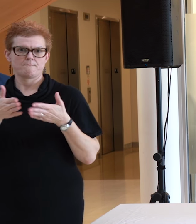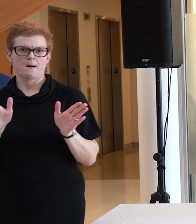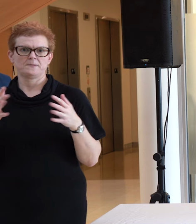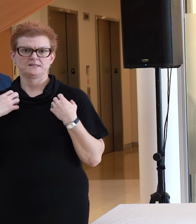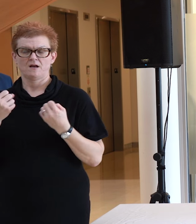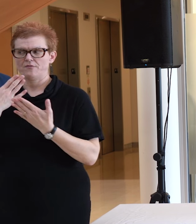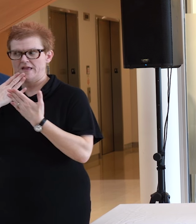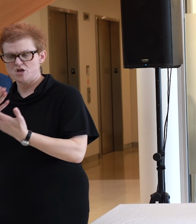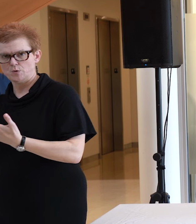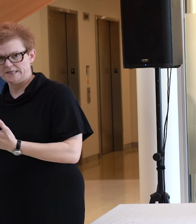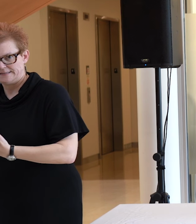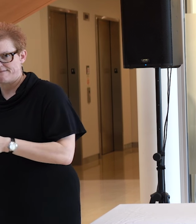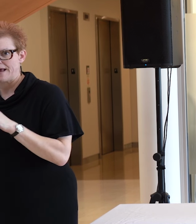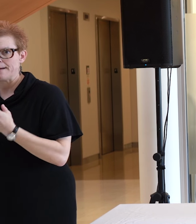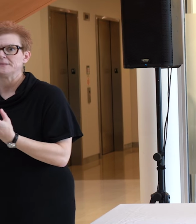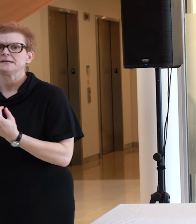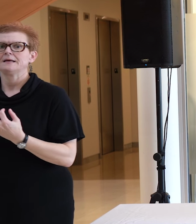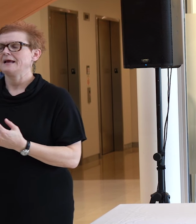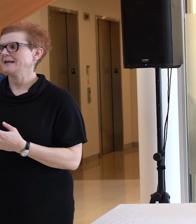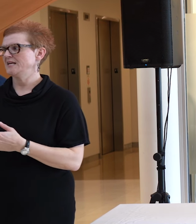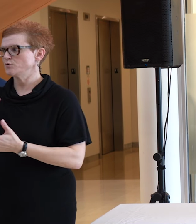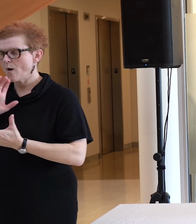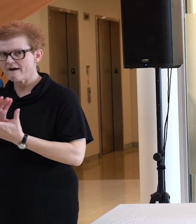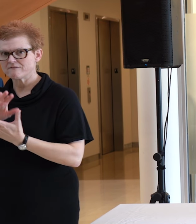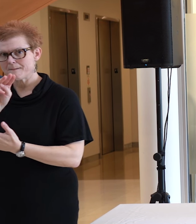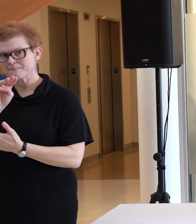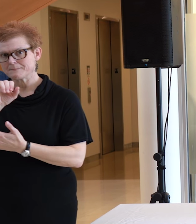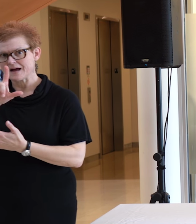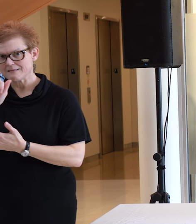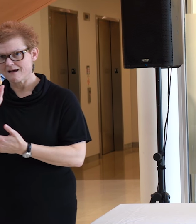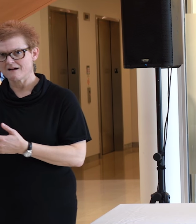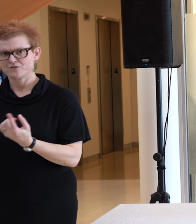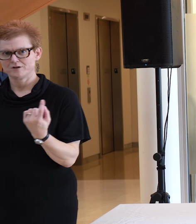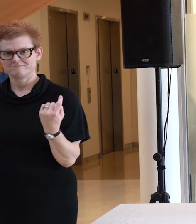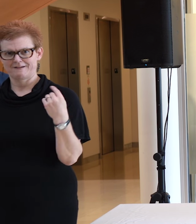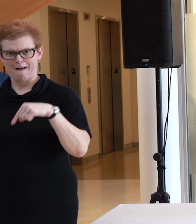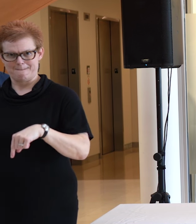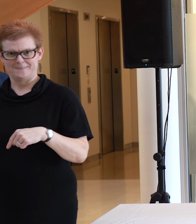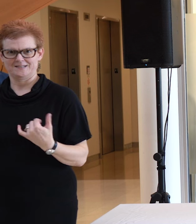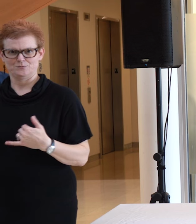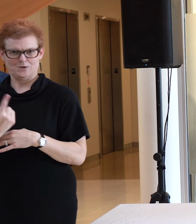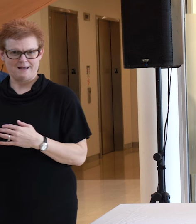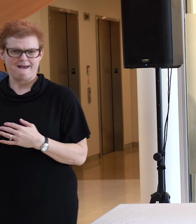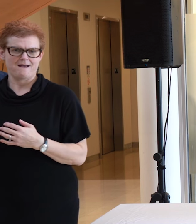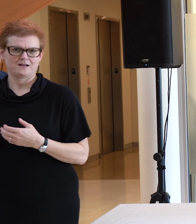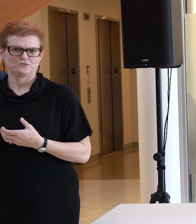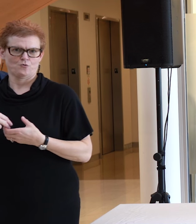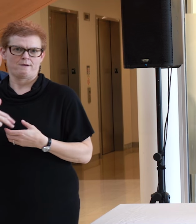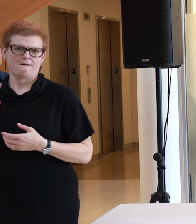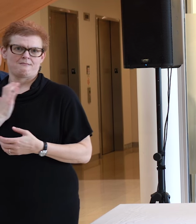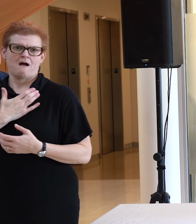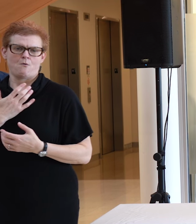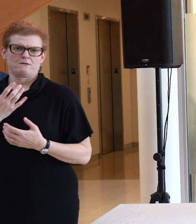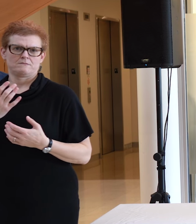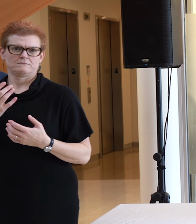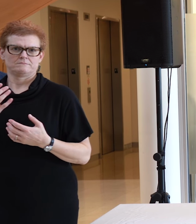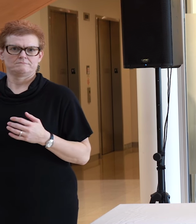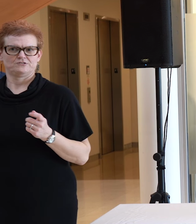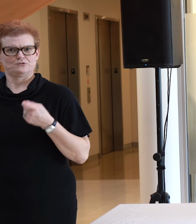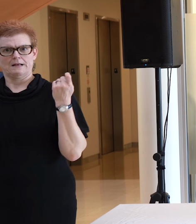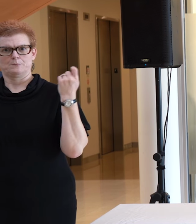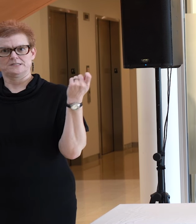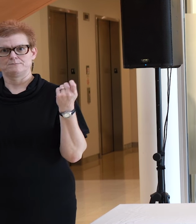Dr. Banton's family, to Dr. Myla Banton, for being with us here today and allowing us to celebrate Public Health